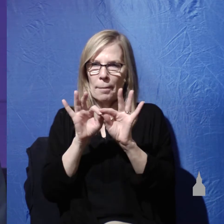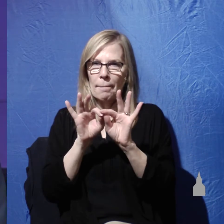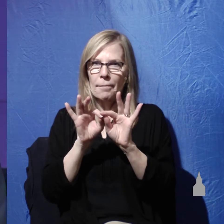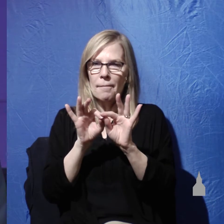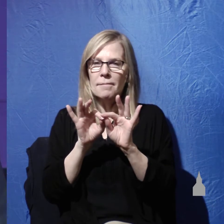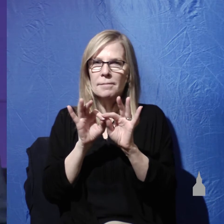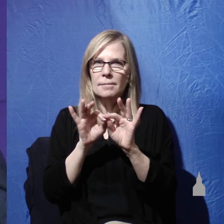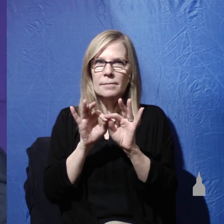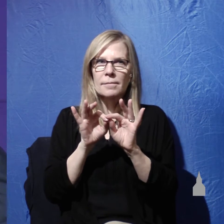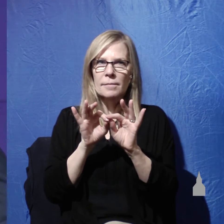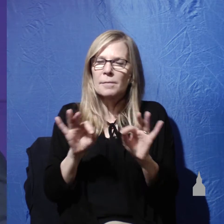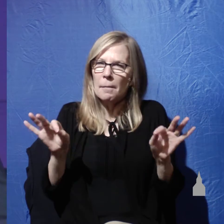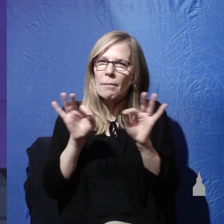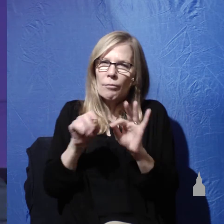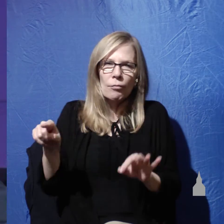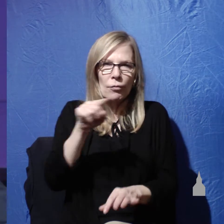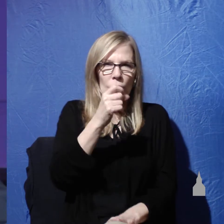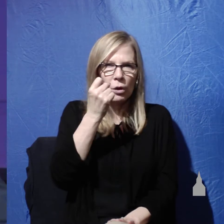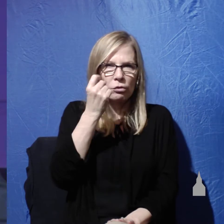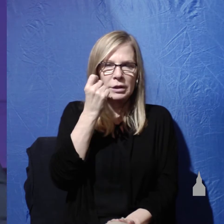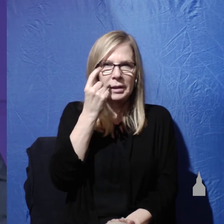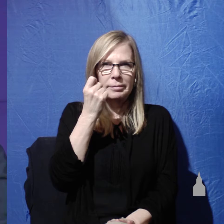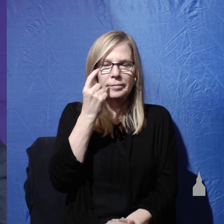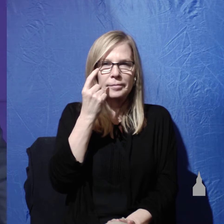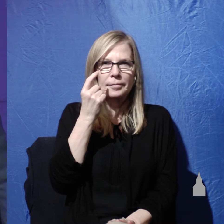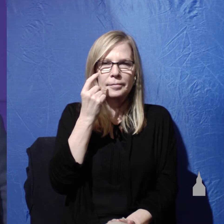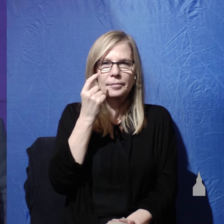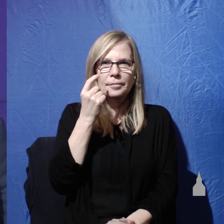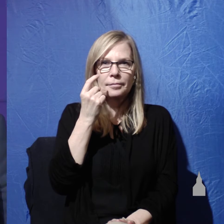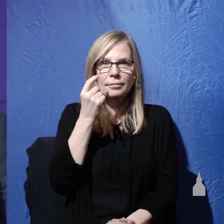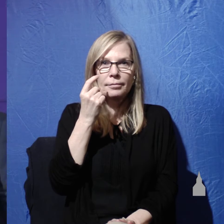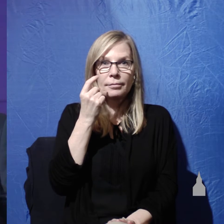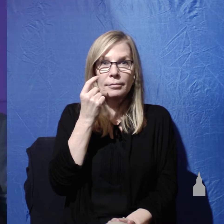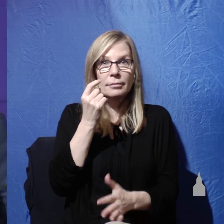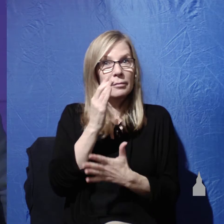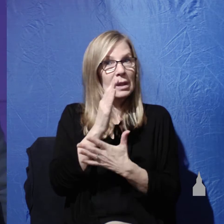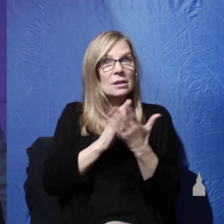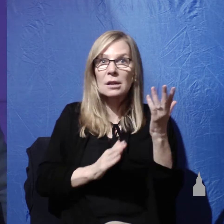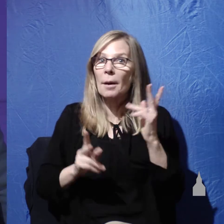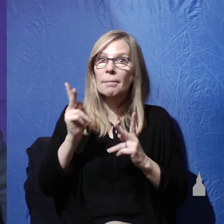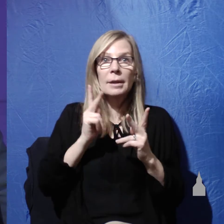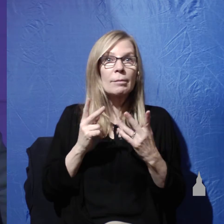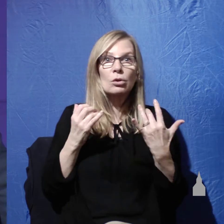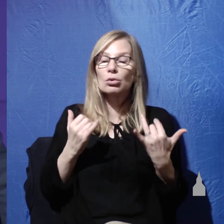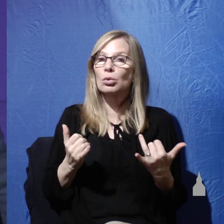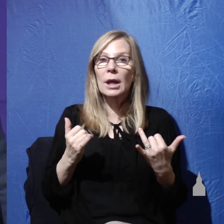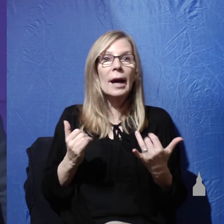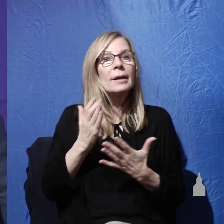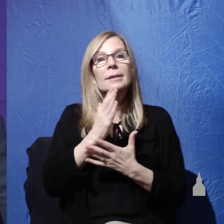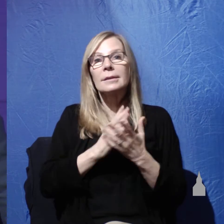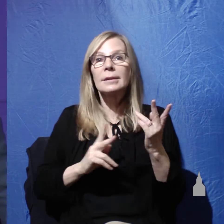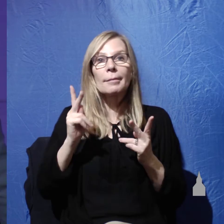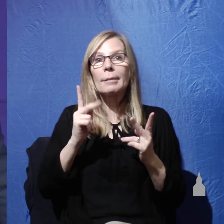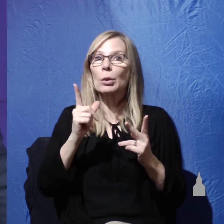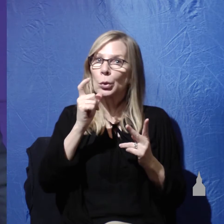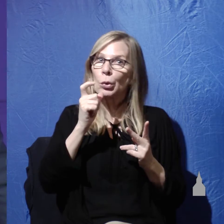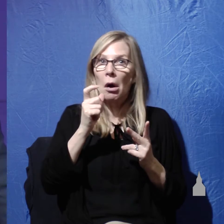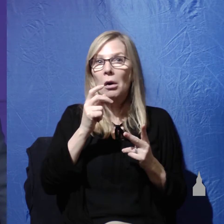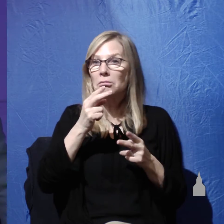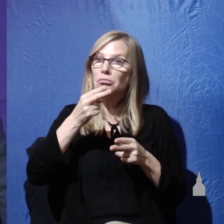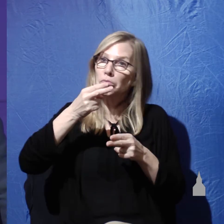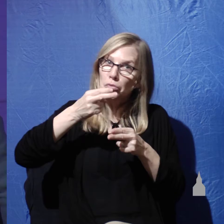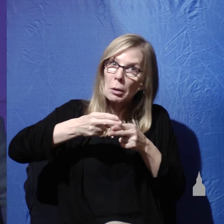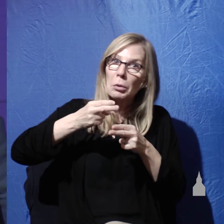you. It's very important that you understand this. There are some people today, some who are